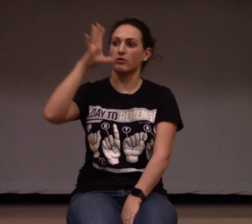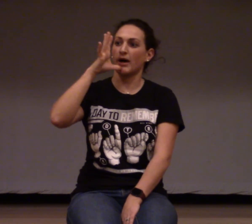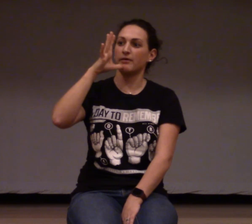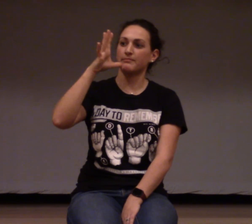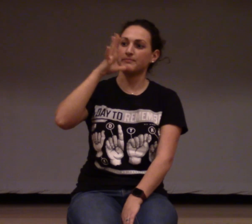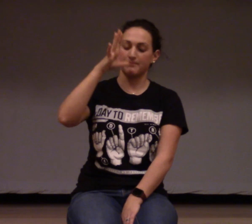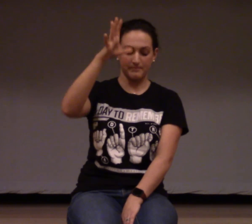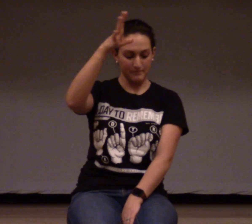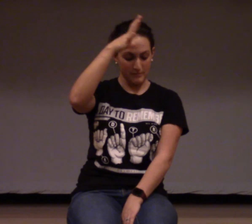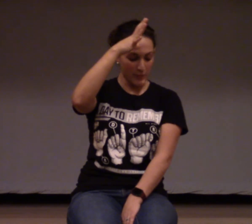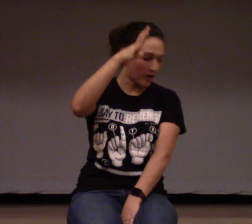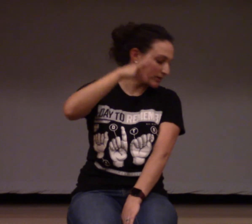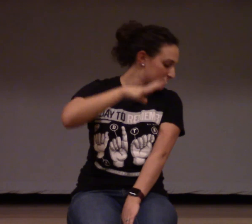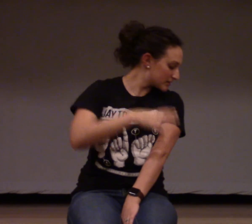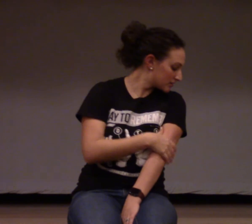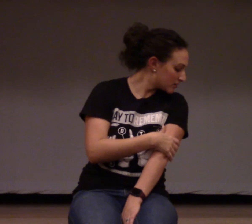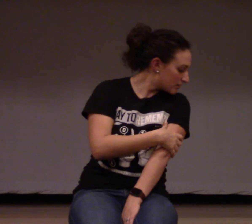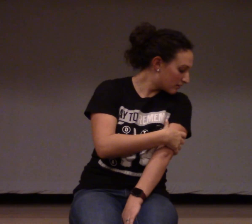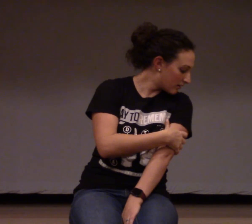bottom. Parents.